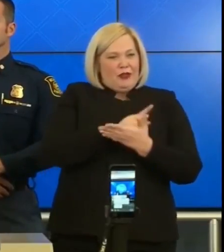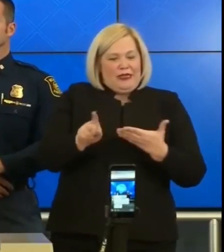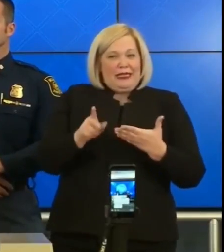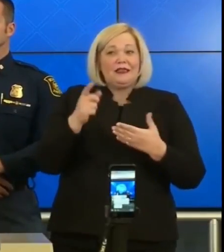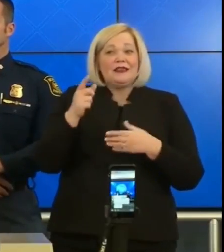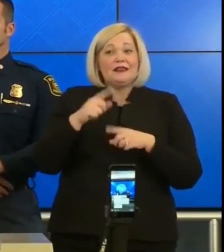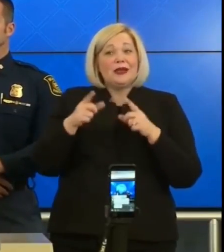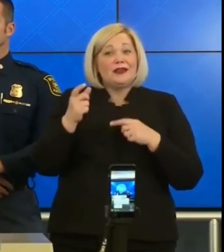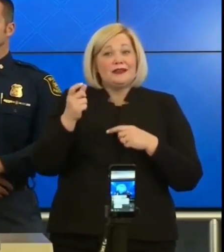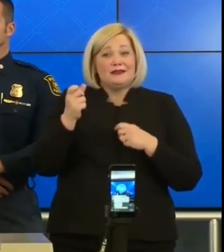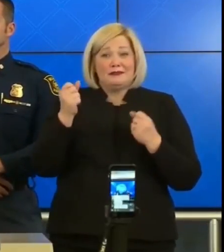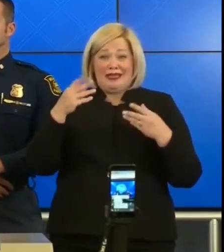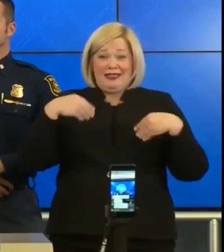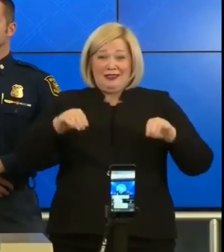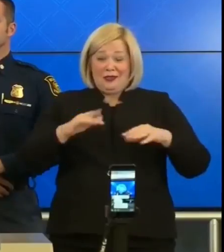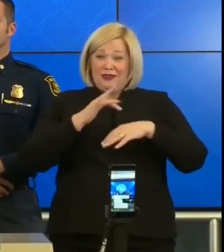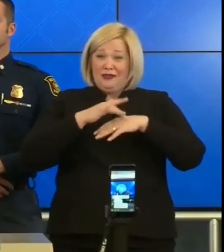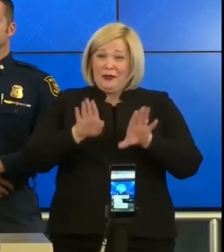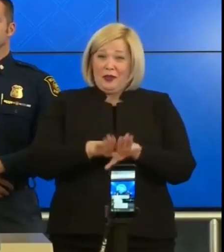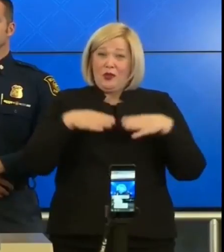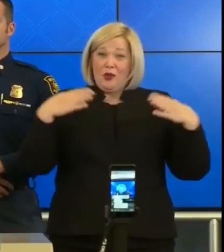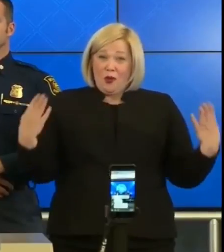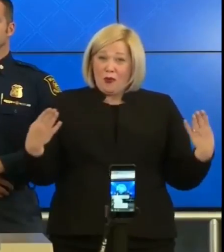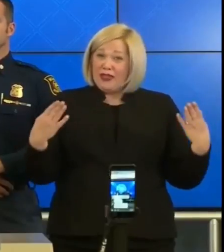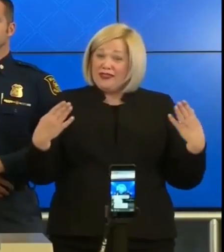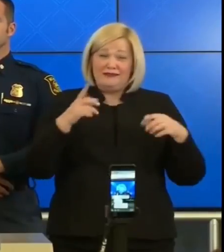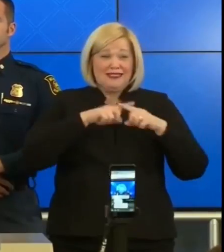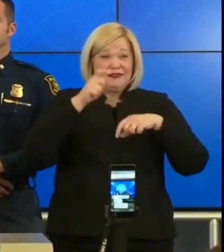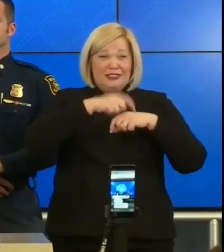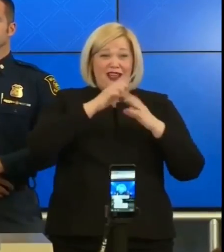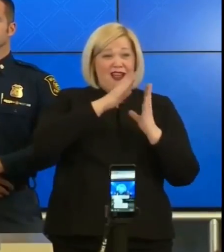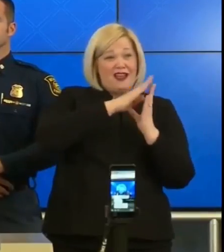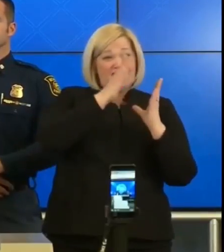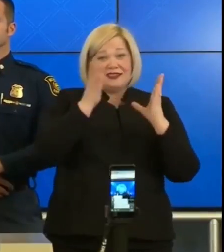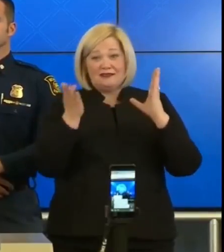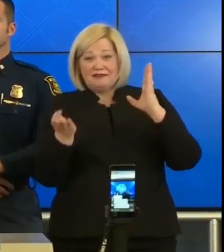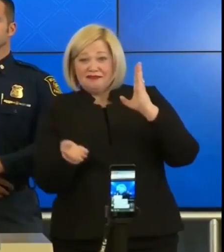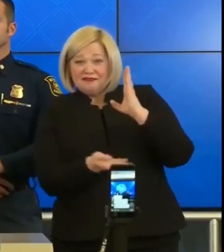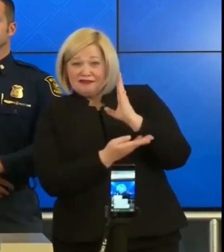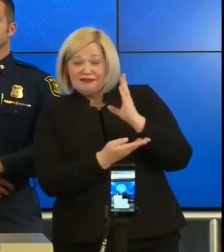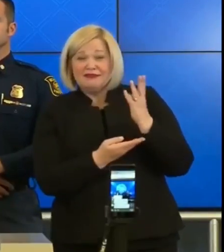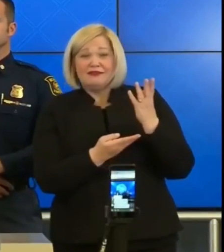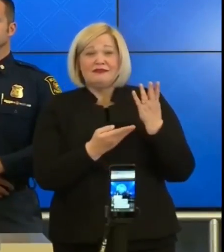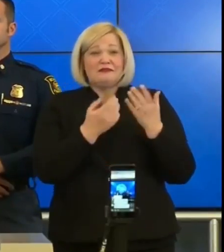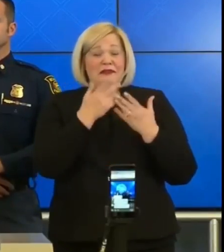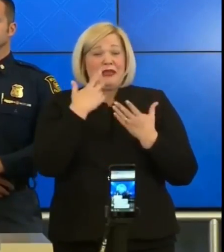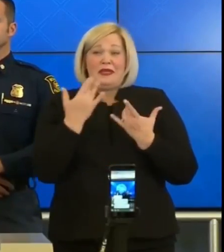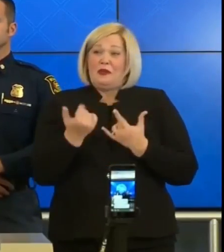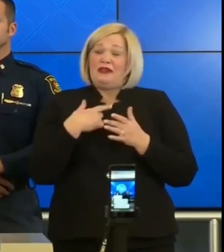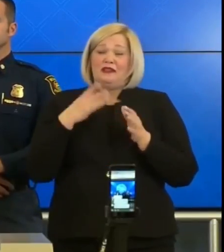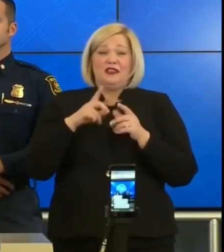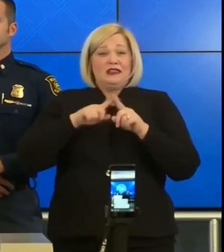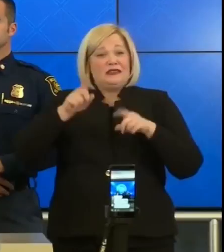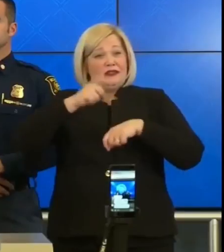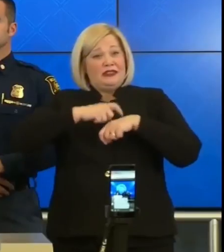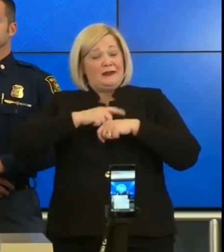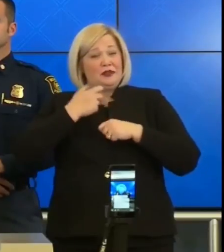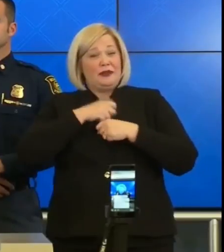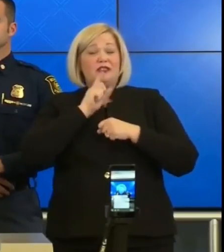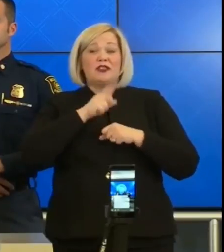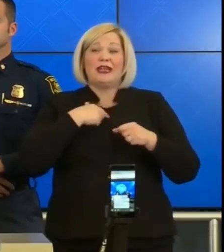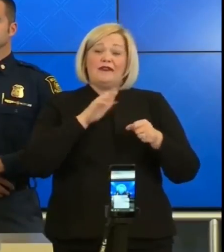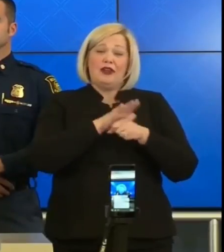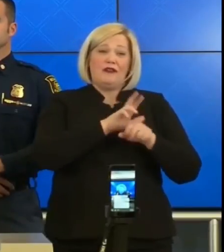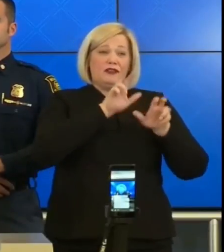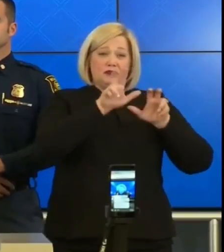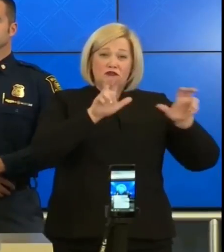are open at really unique hours, and perhaps there's a different time you could go so that they can get stocked back up. I do think, you